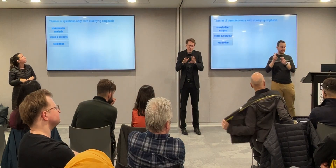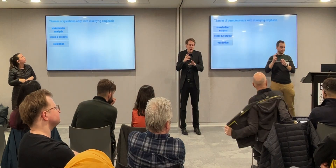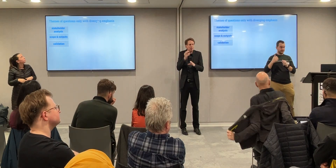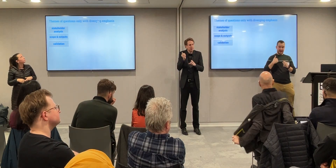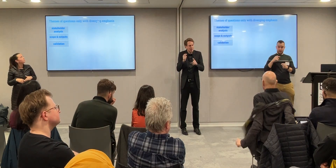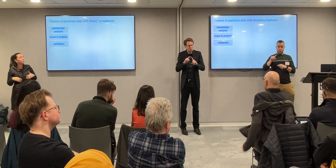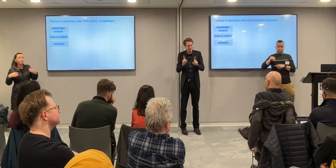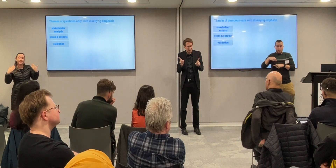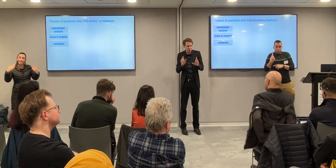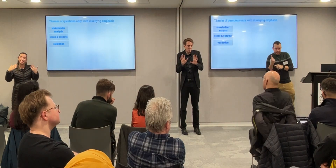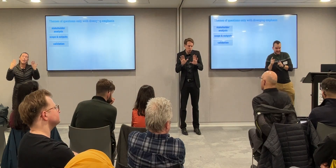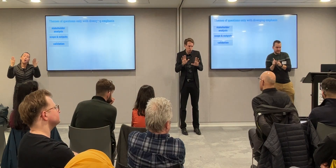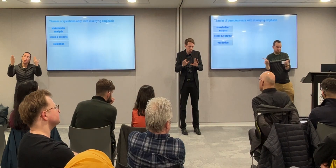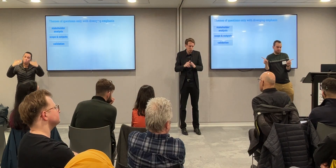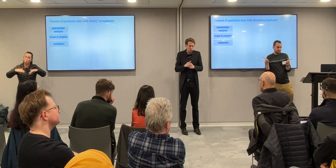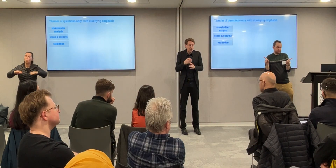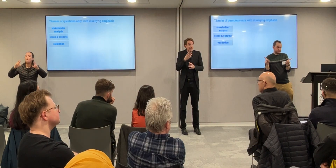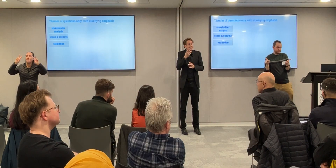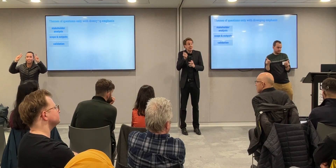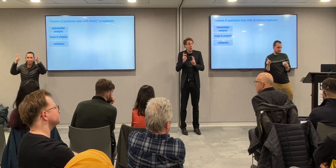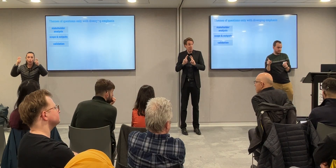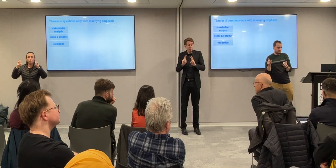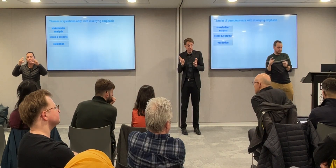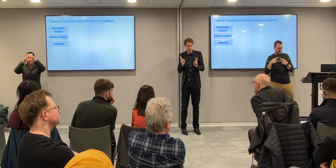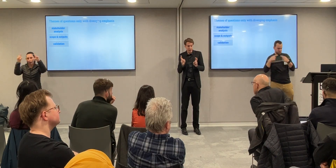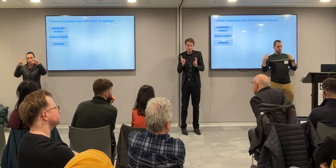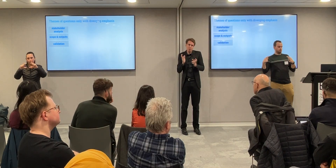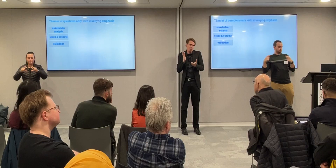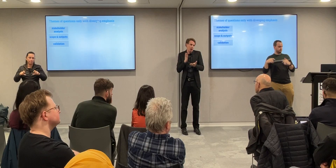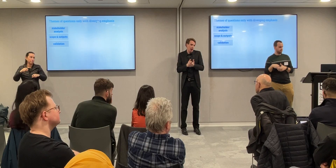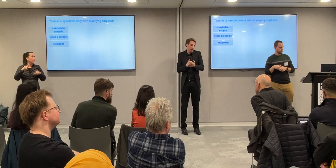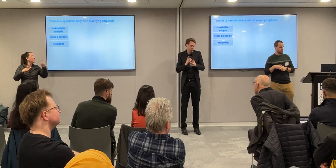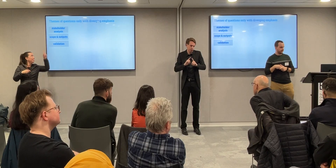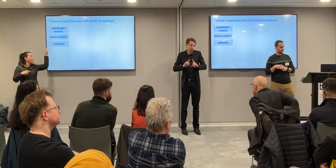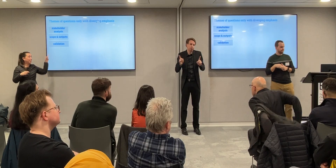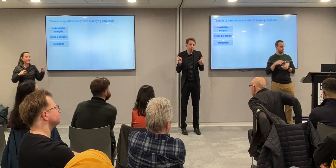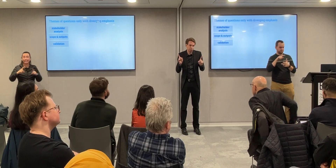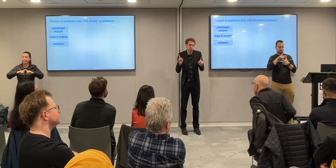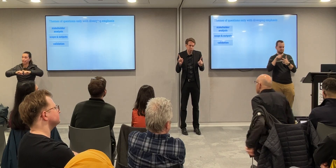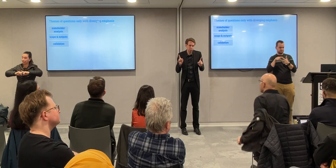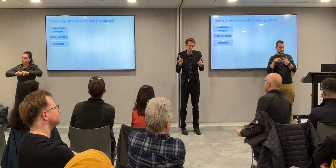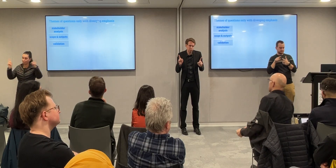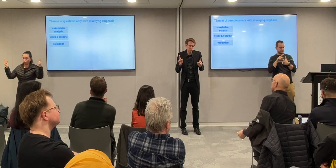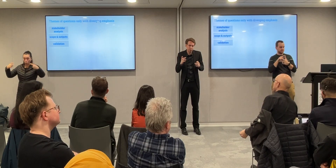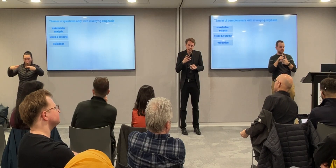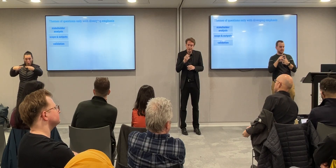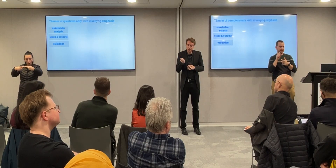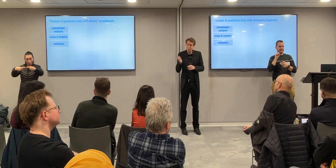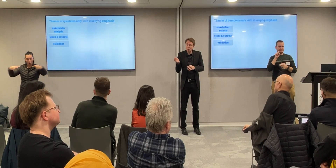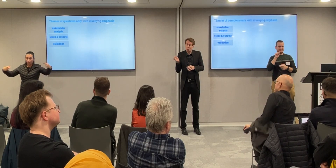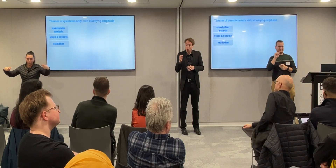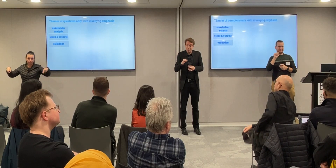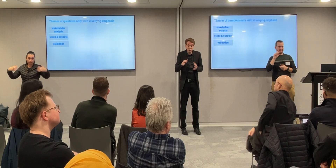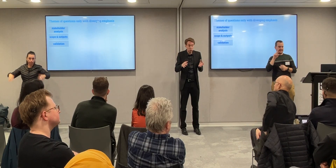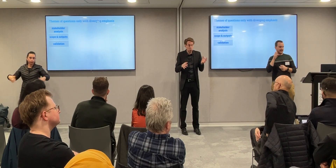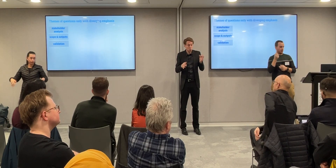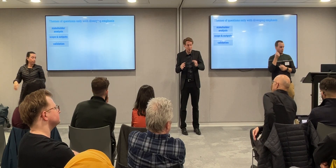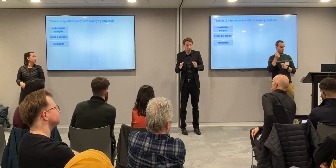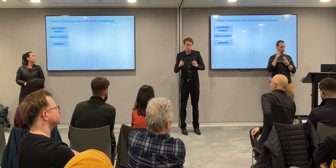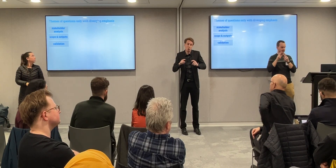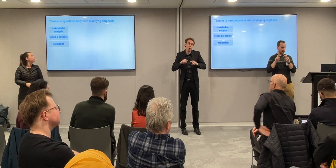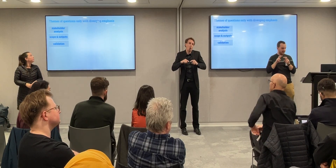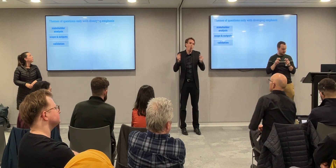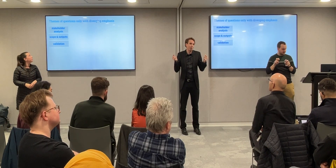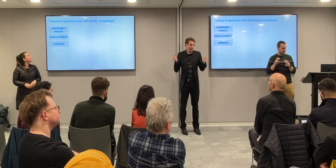We did have some other themes that were only divergent. We got quite opposite questions from both groups.